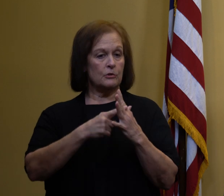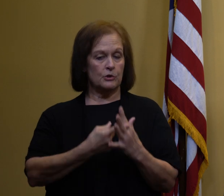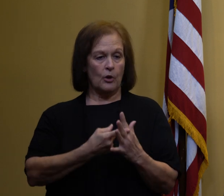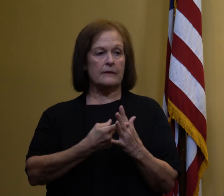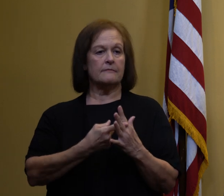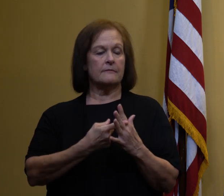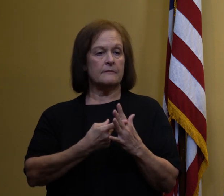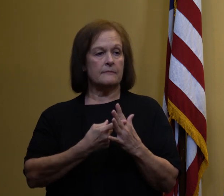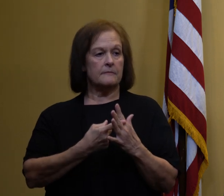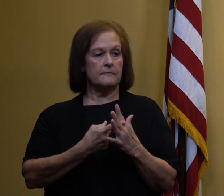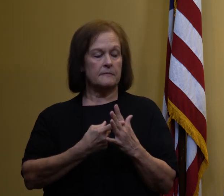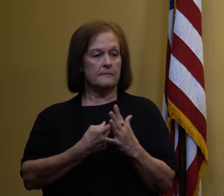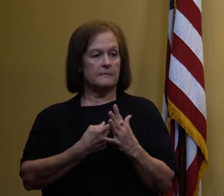just